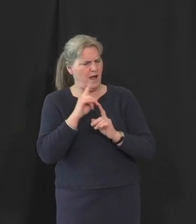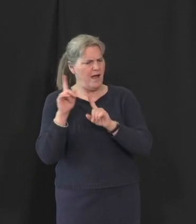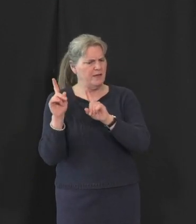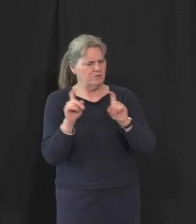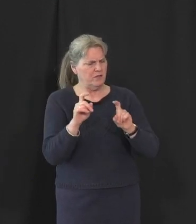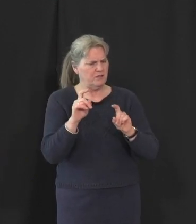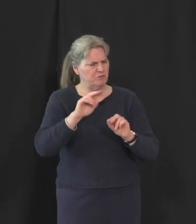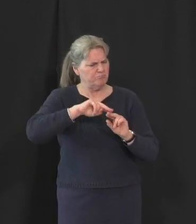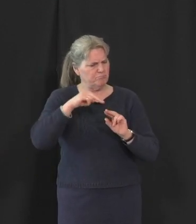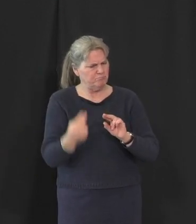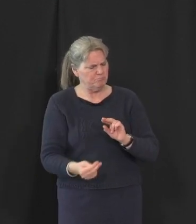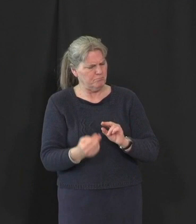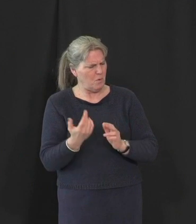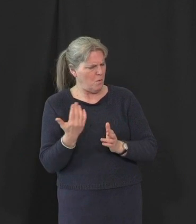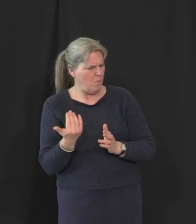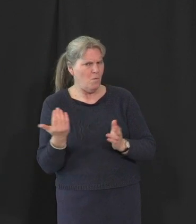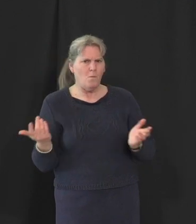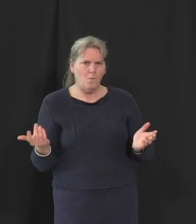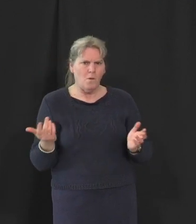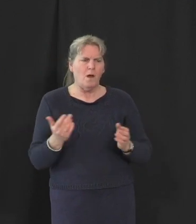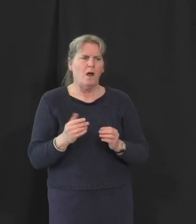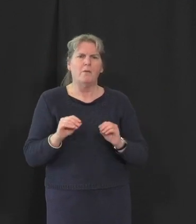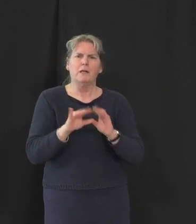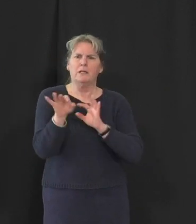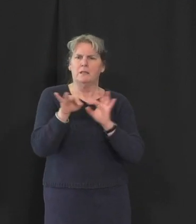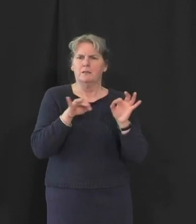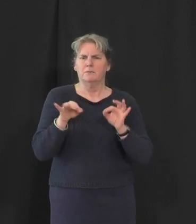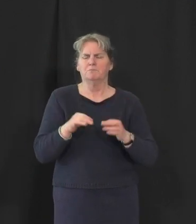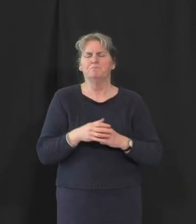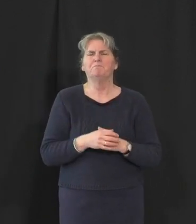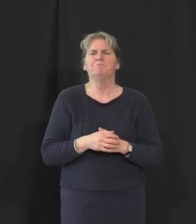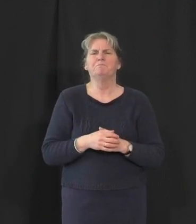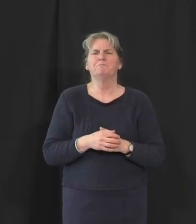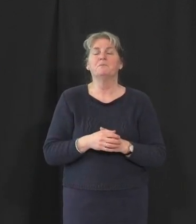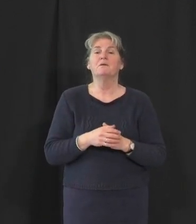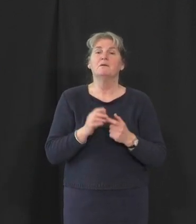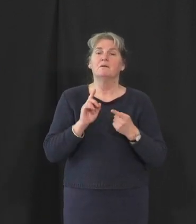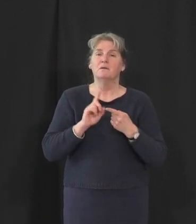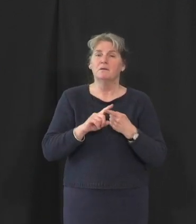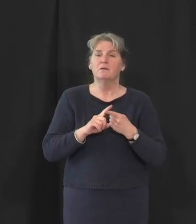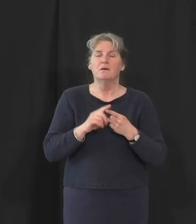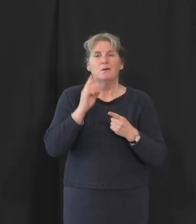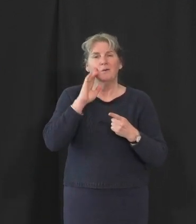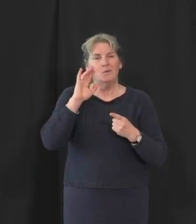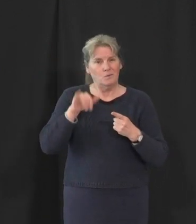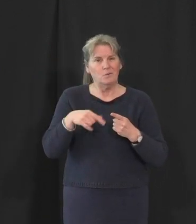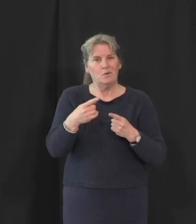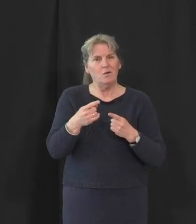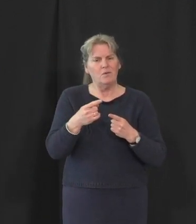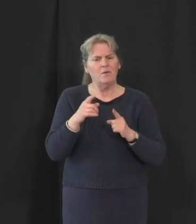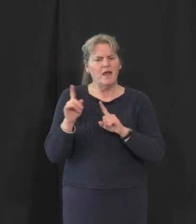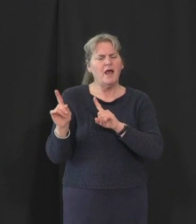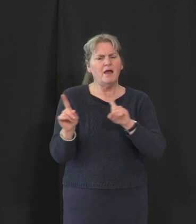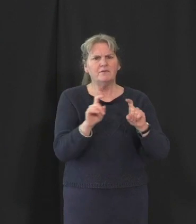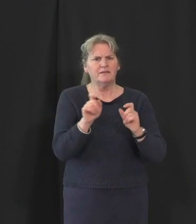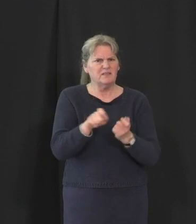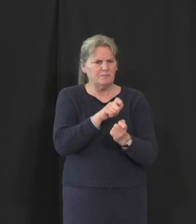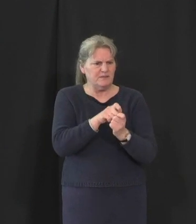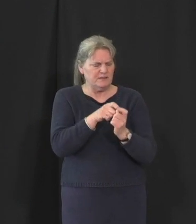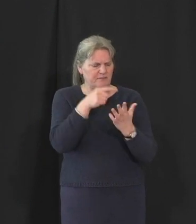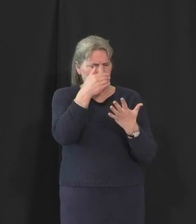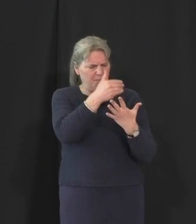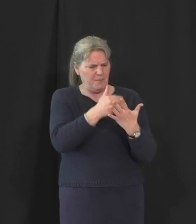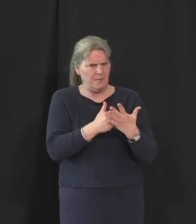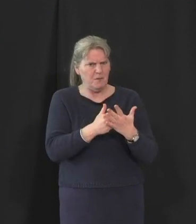pointing out a few key aspects of how we have been doing testing to date. First, although we have targeted testing, we have never had